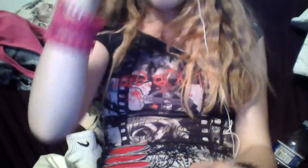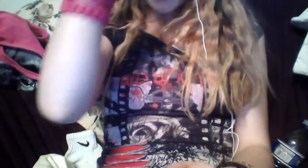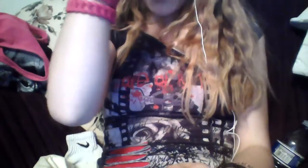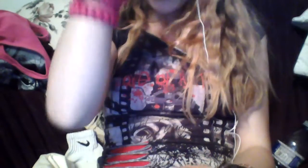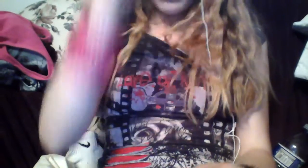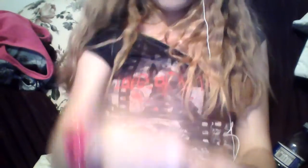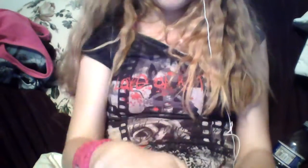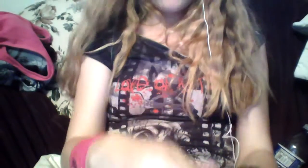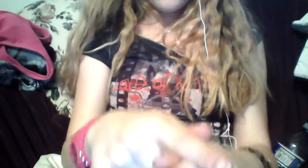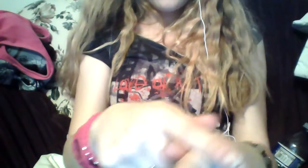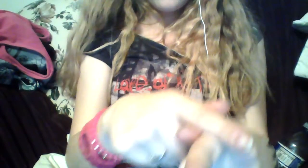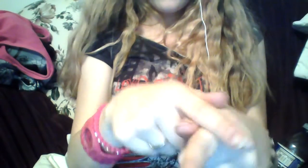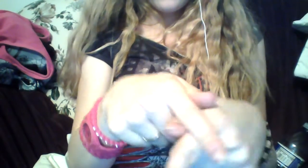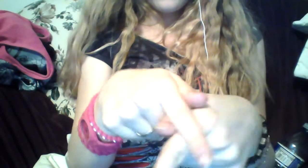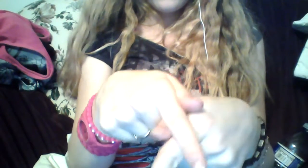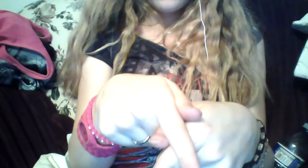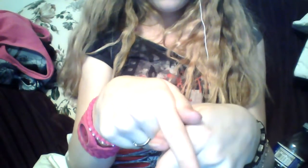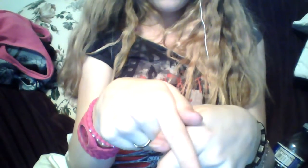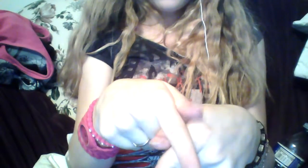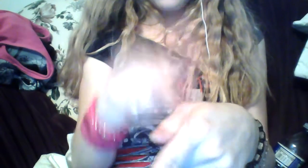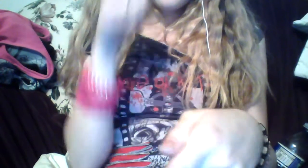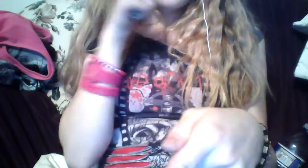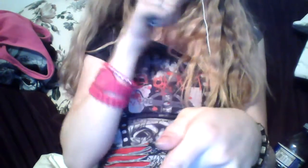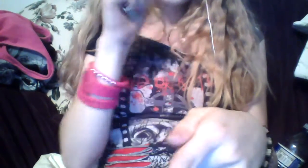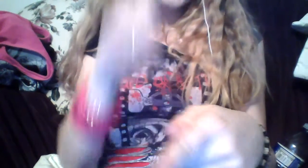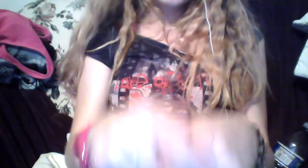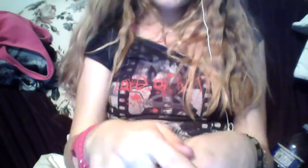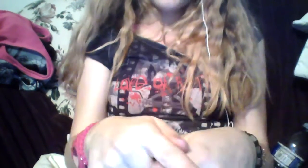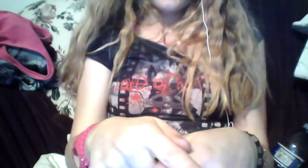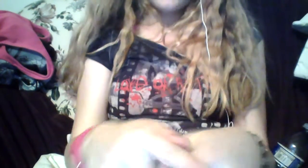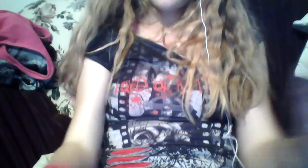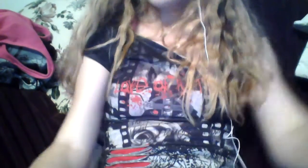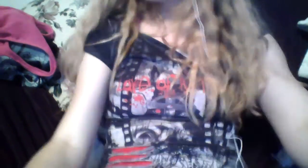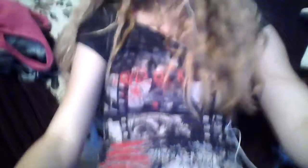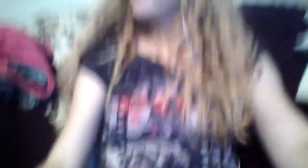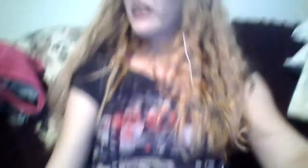So brother and sister.